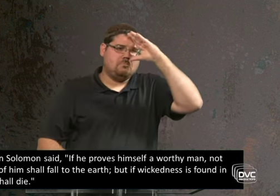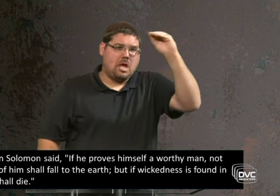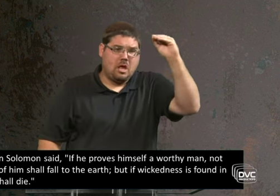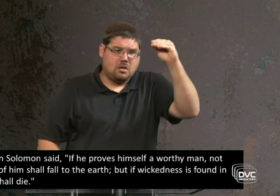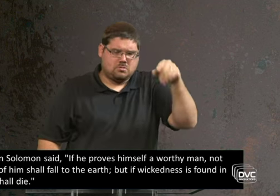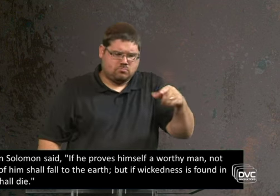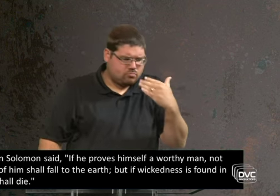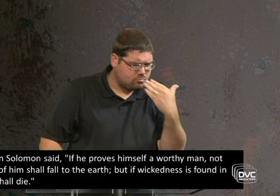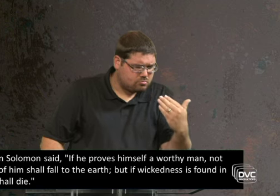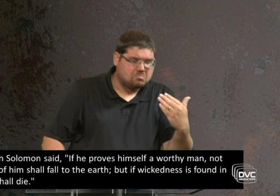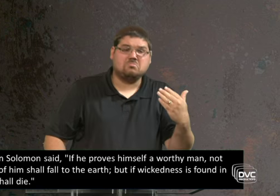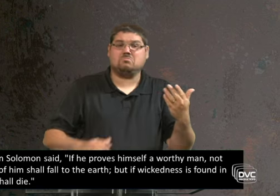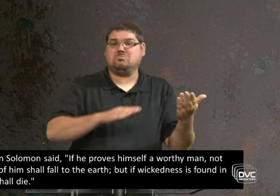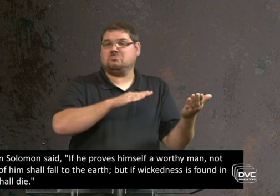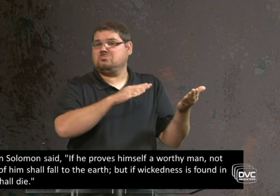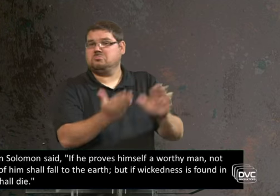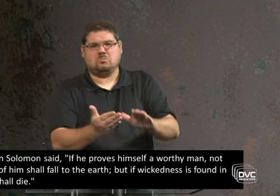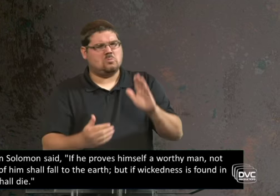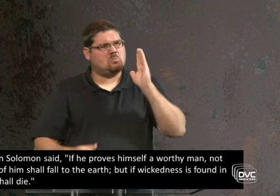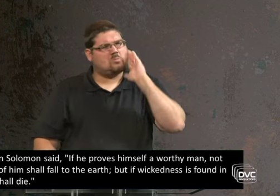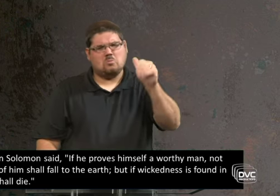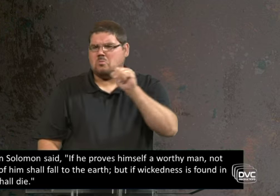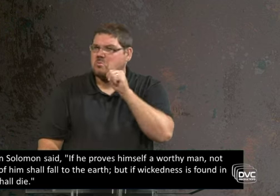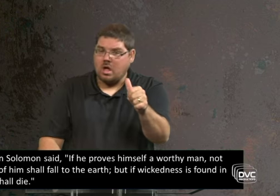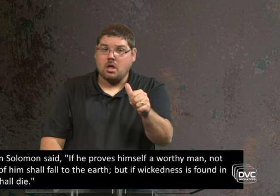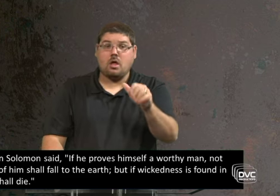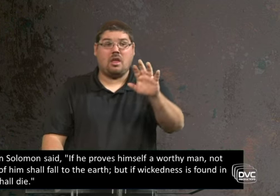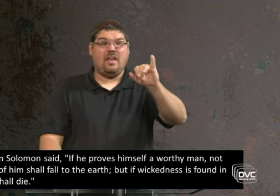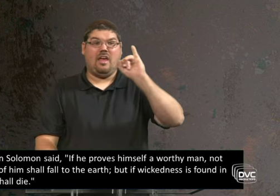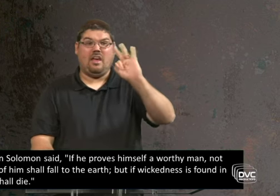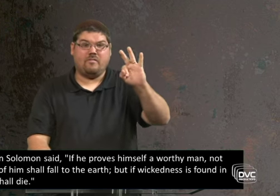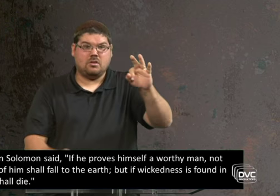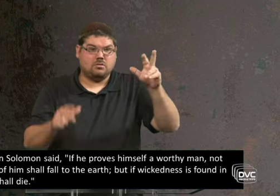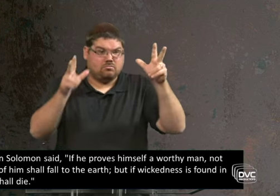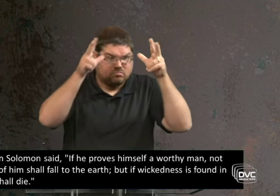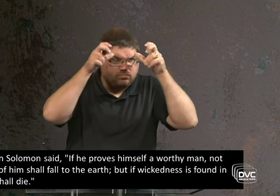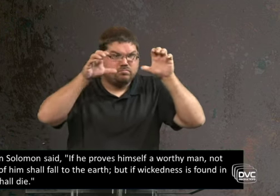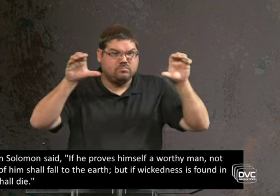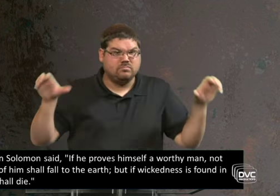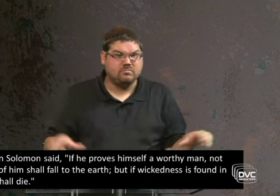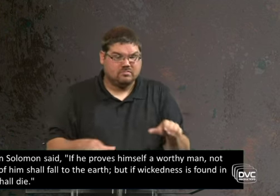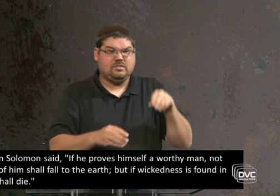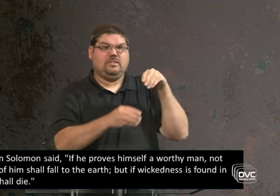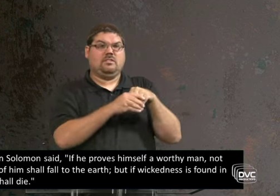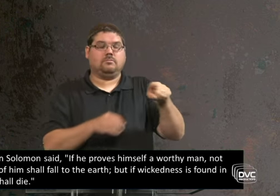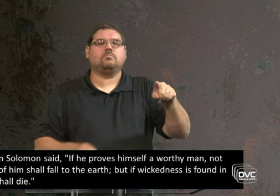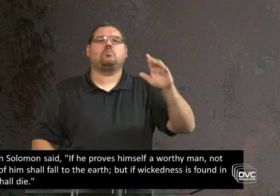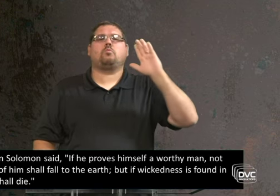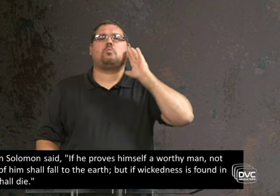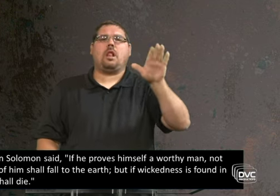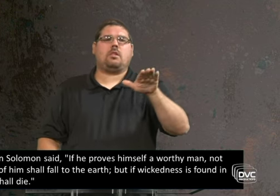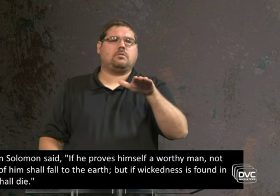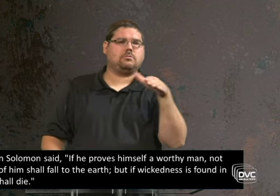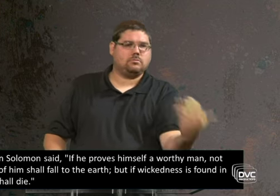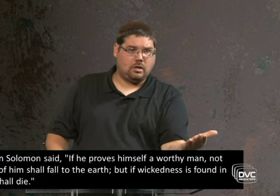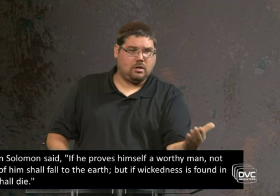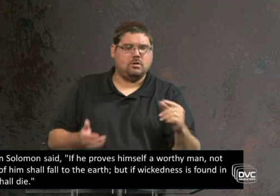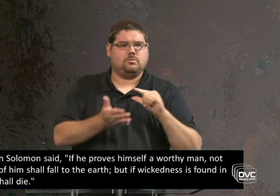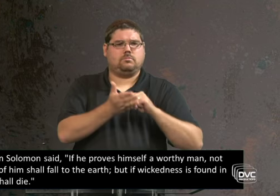proves himself a worthy man, then not one hair of his head should fall to the earth. But if wickedness is found in